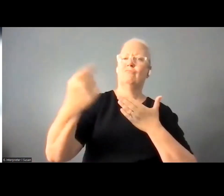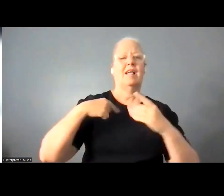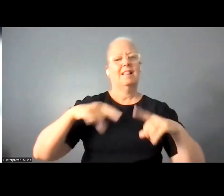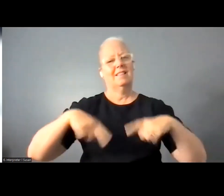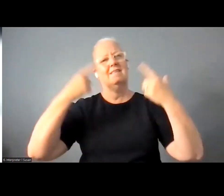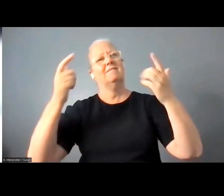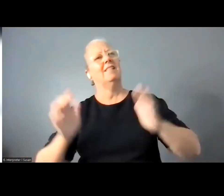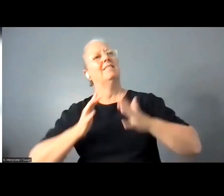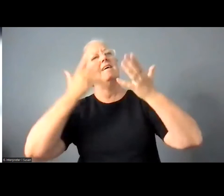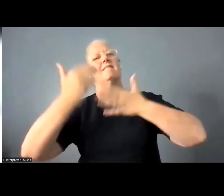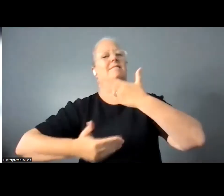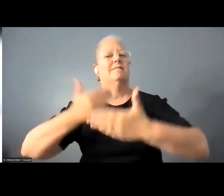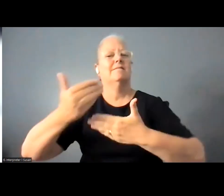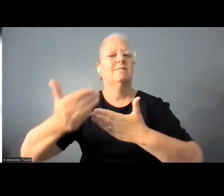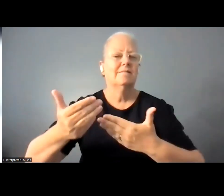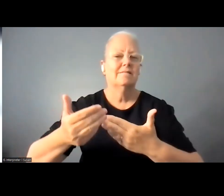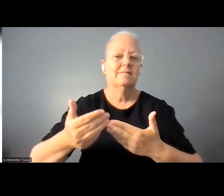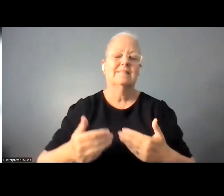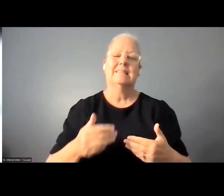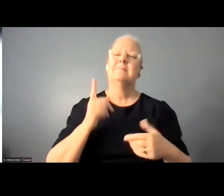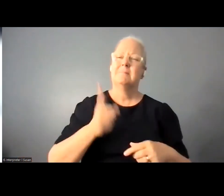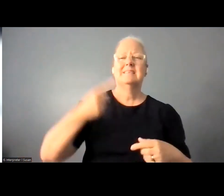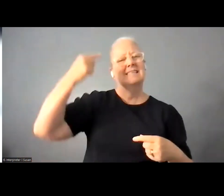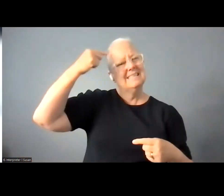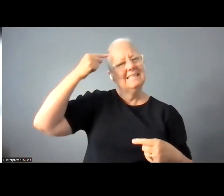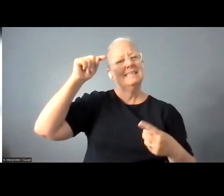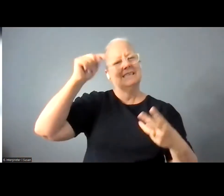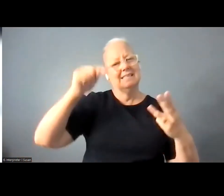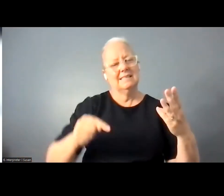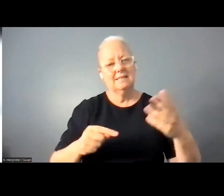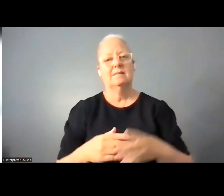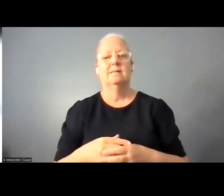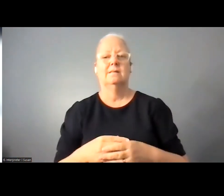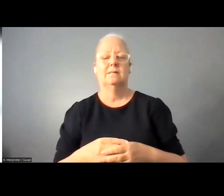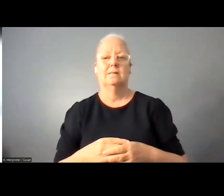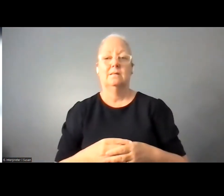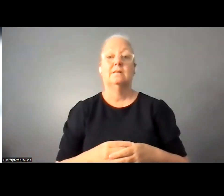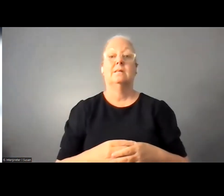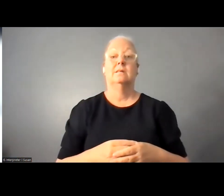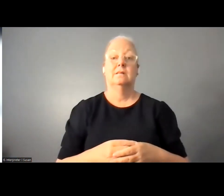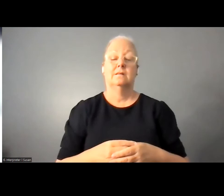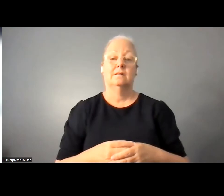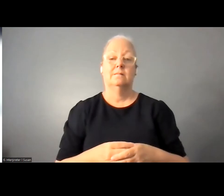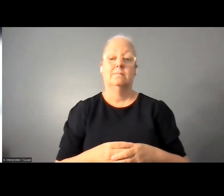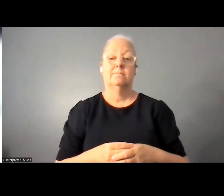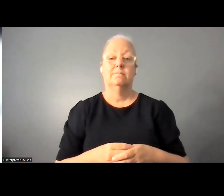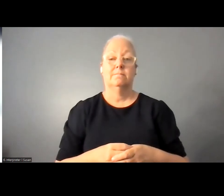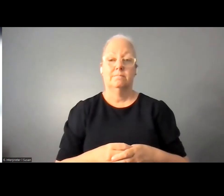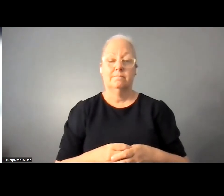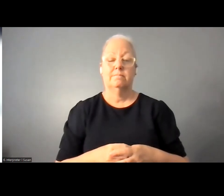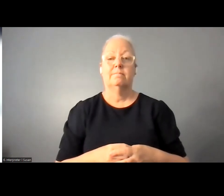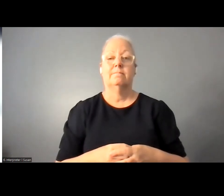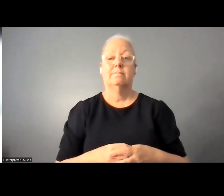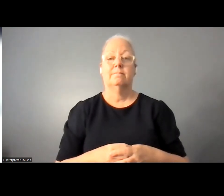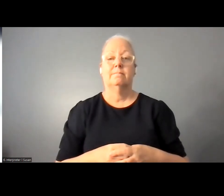to be factored in those alternative imaginings of the world as well, right? So